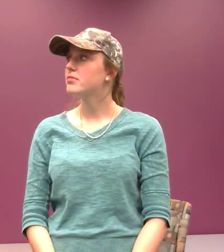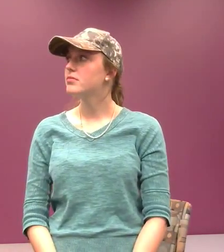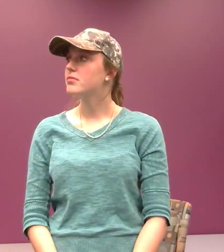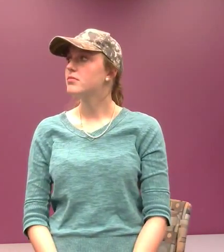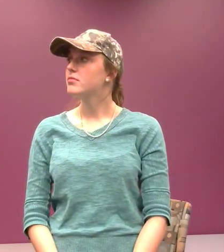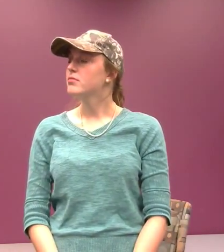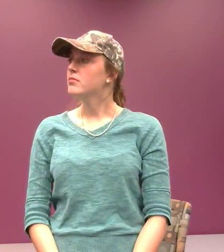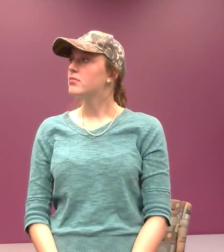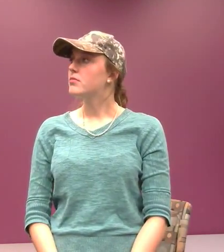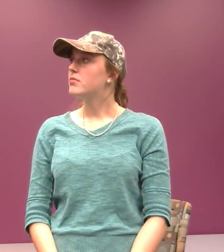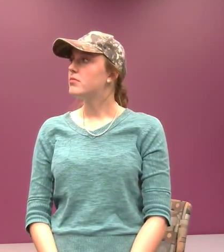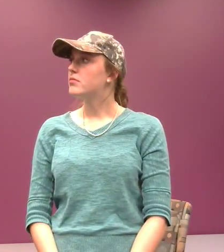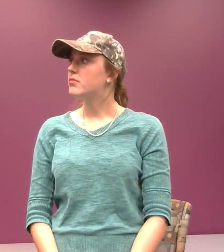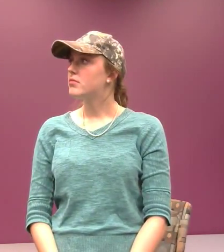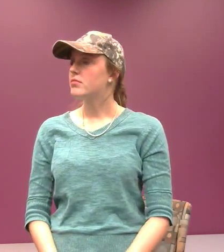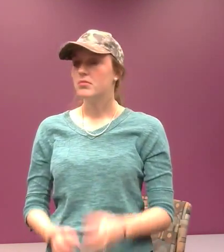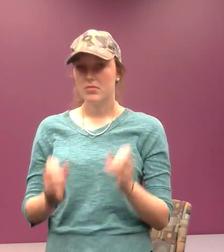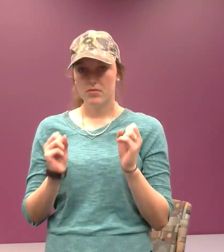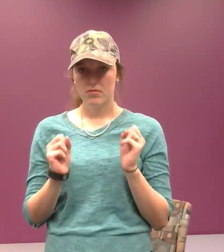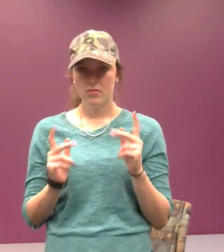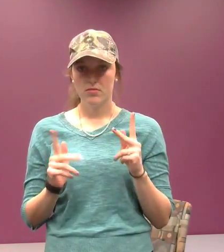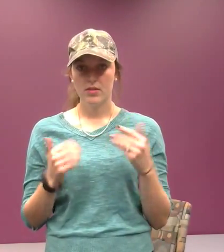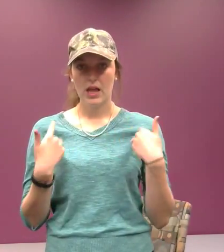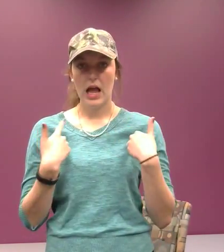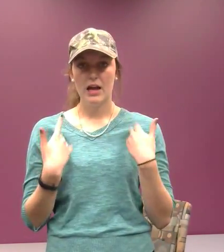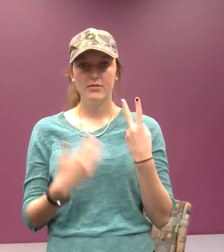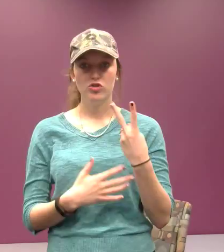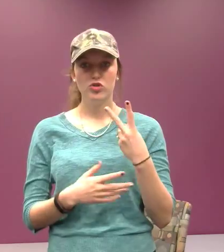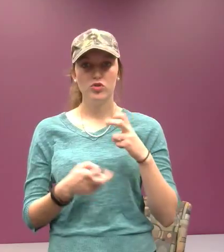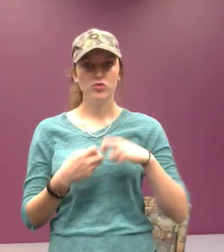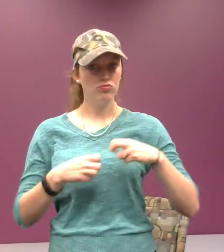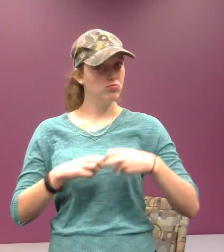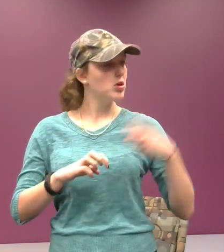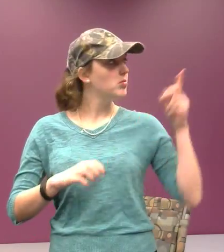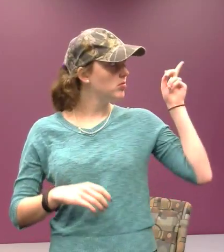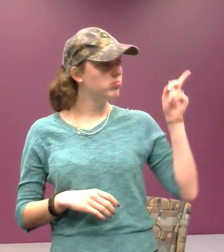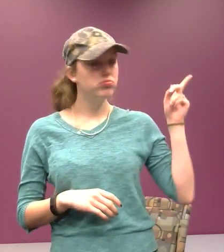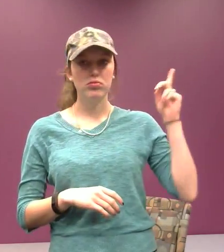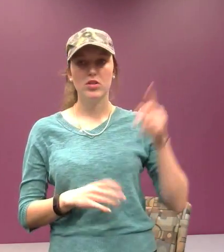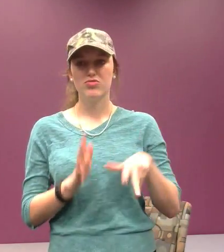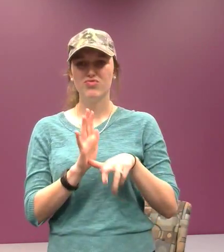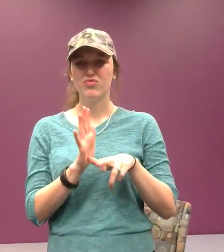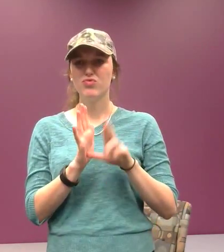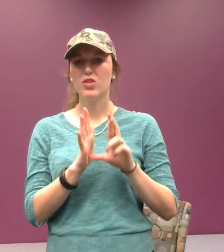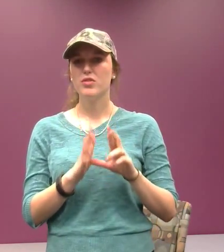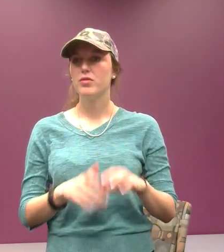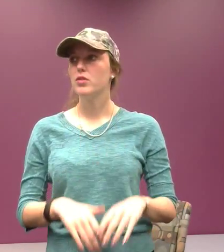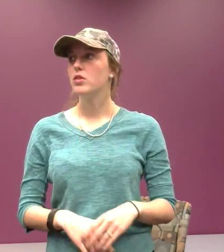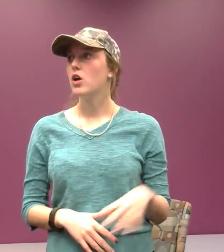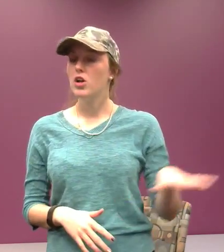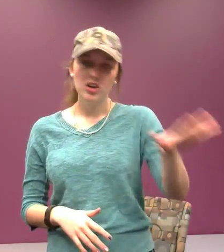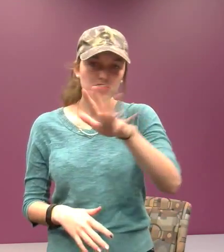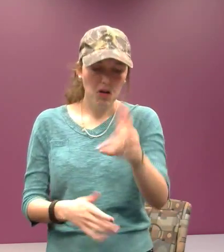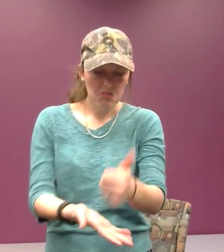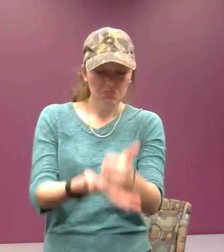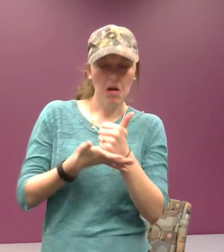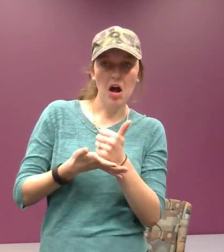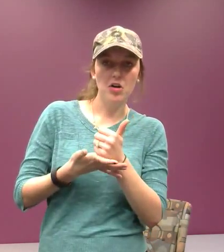Okay, I do have a few problems here that I just want to review with you and have you help me solve so that